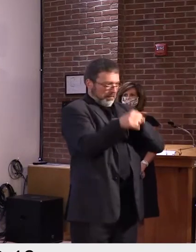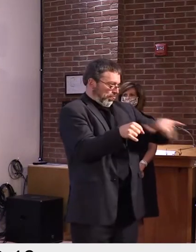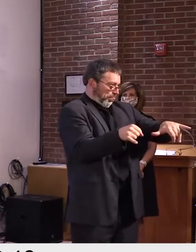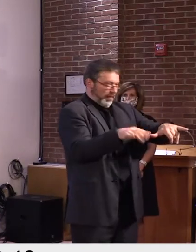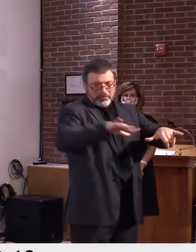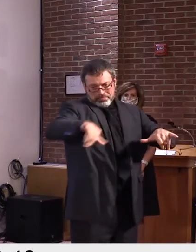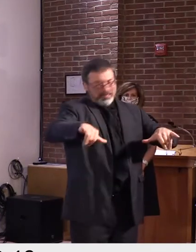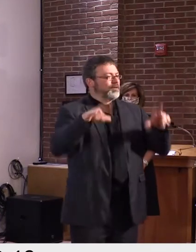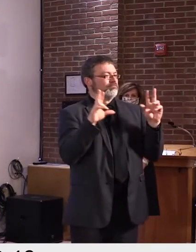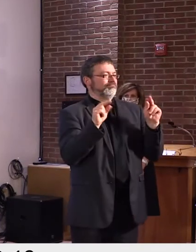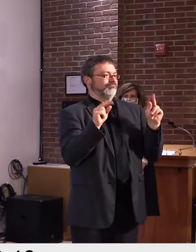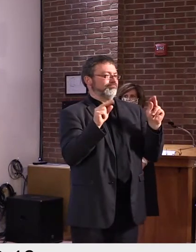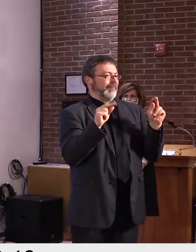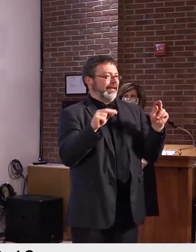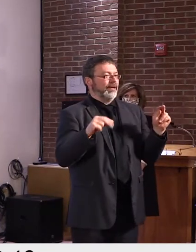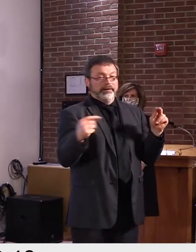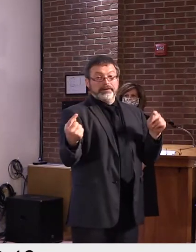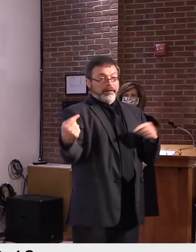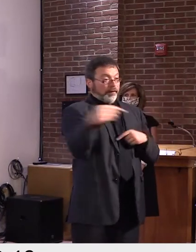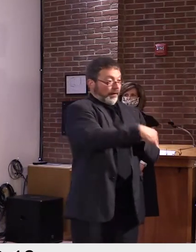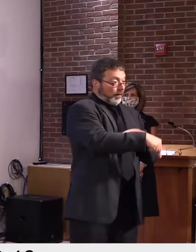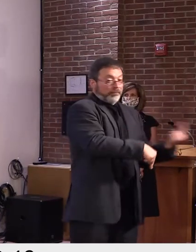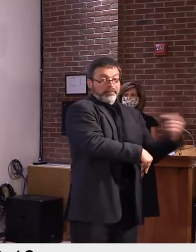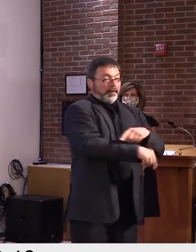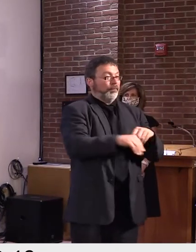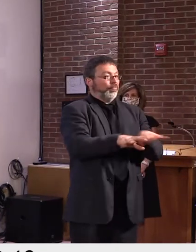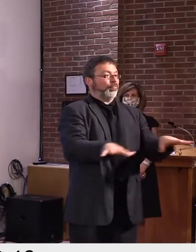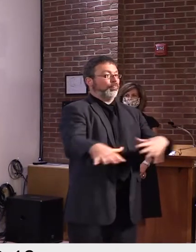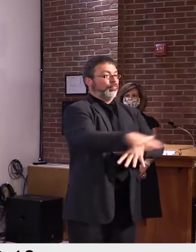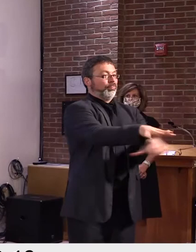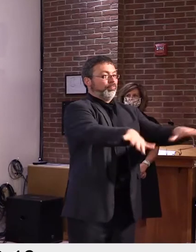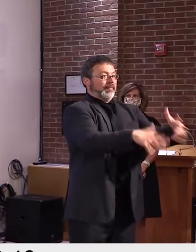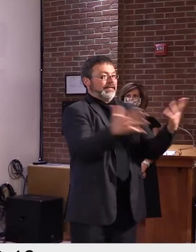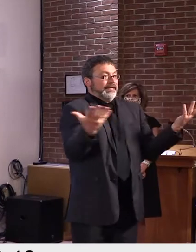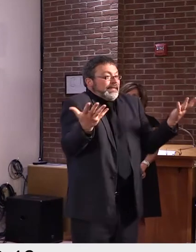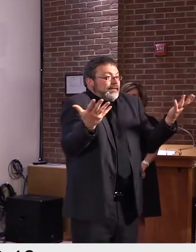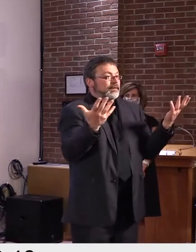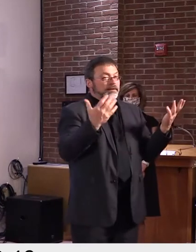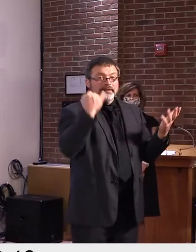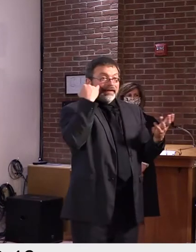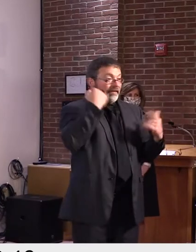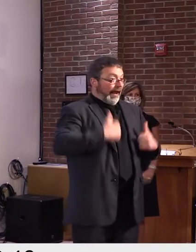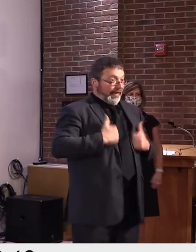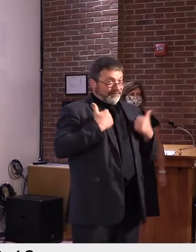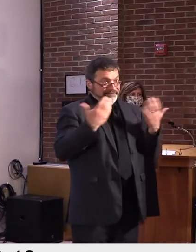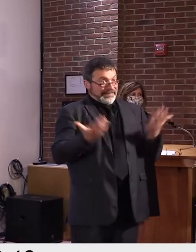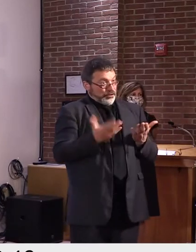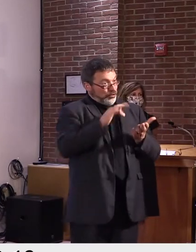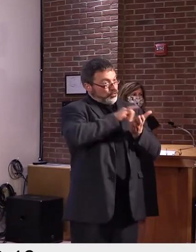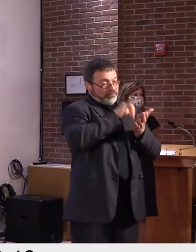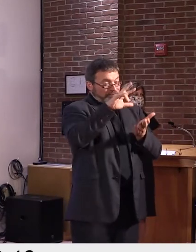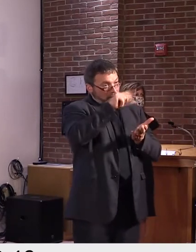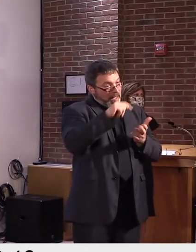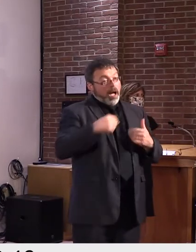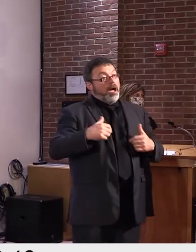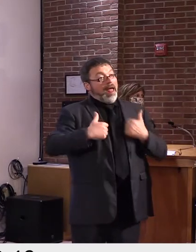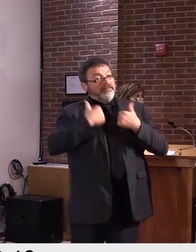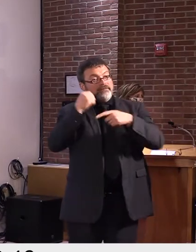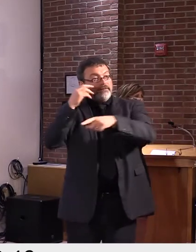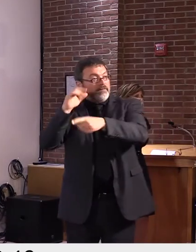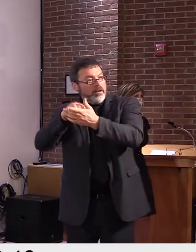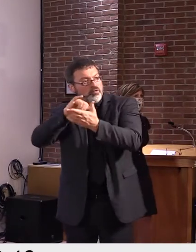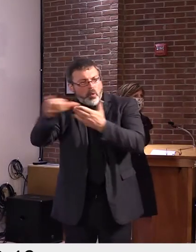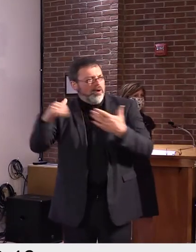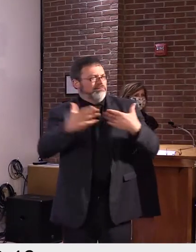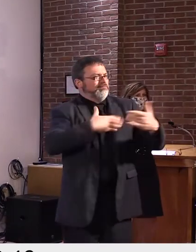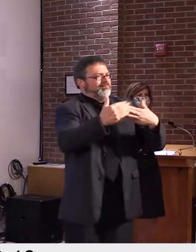it's closer than anything to where they live, even though they live in a different state. And in this case, just